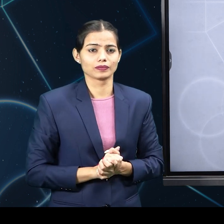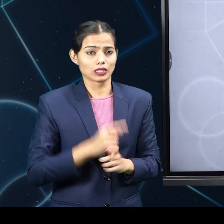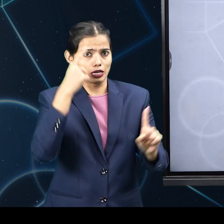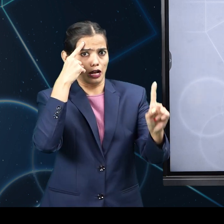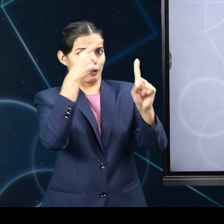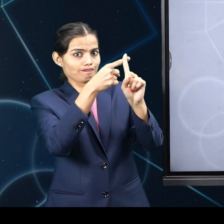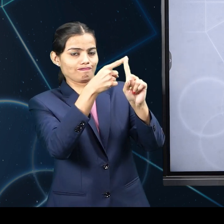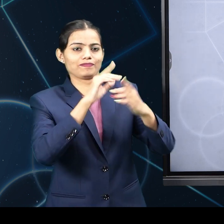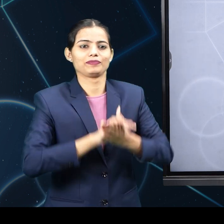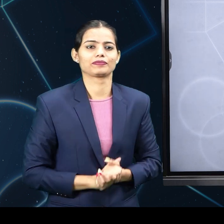outcomes,